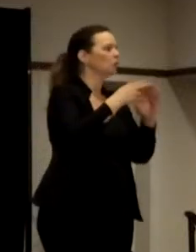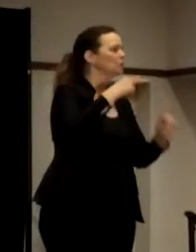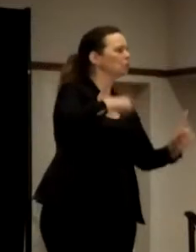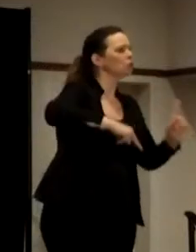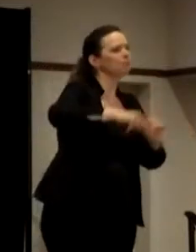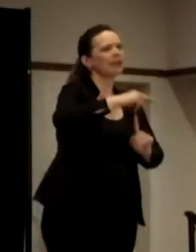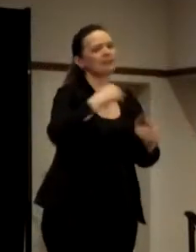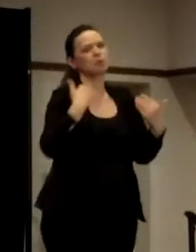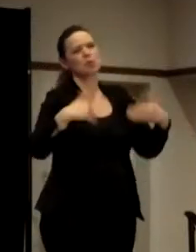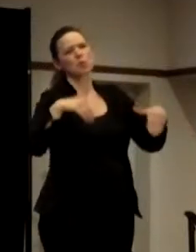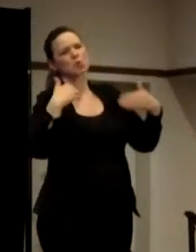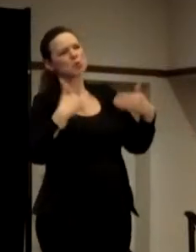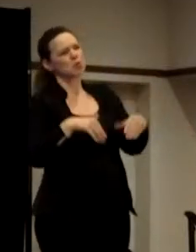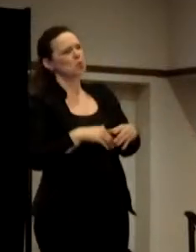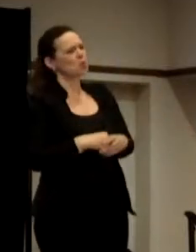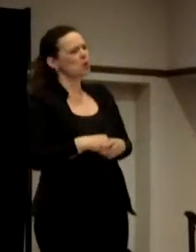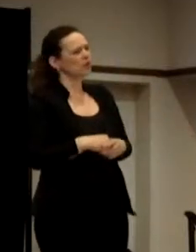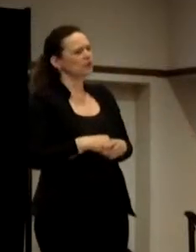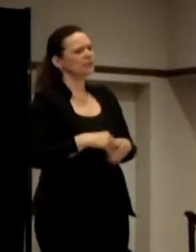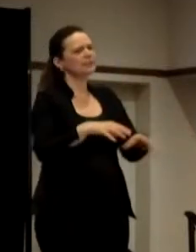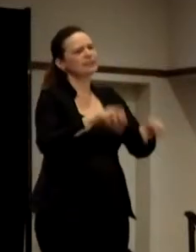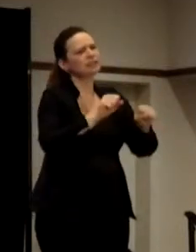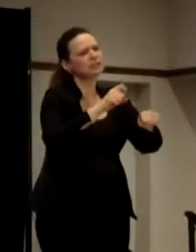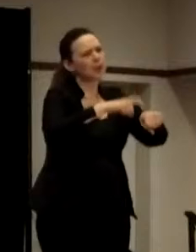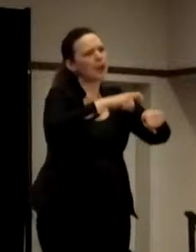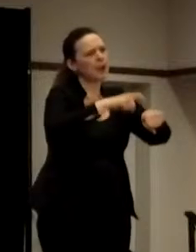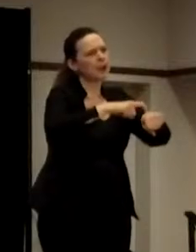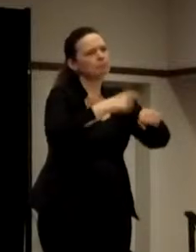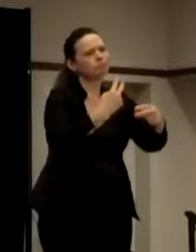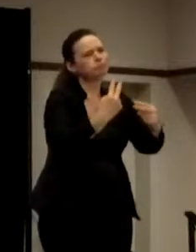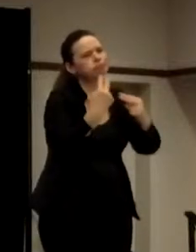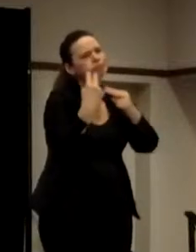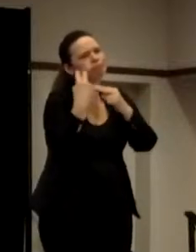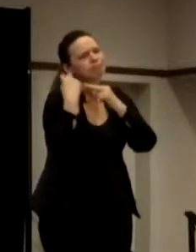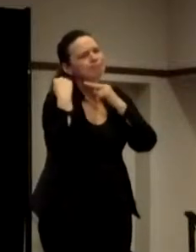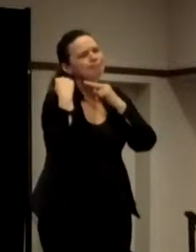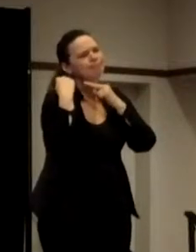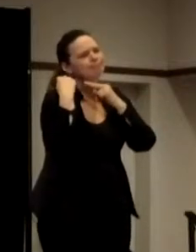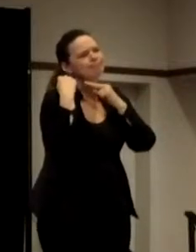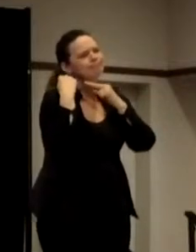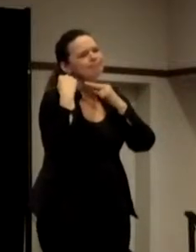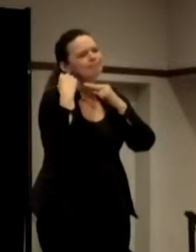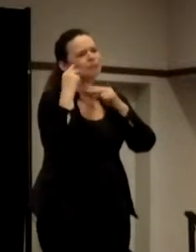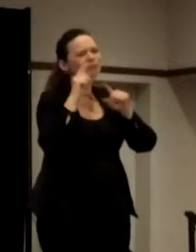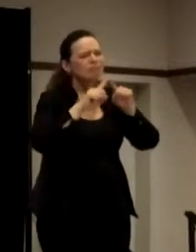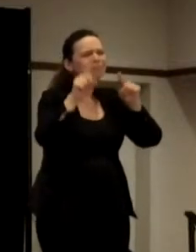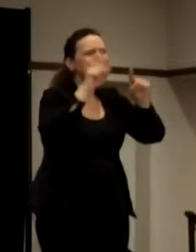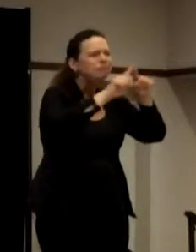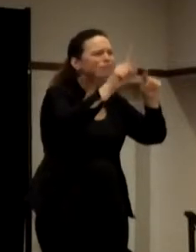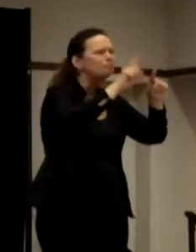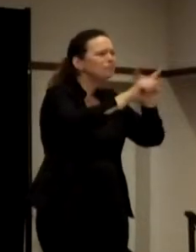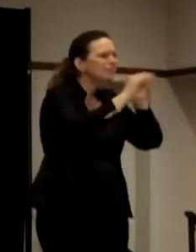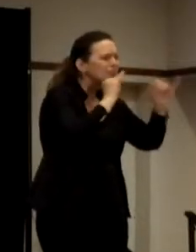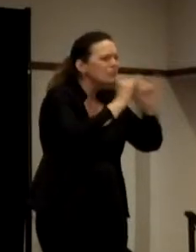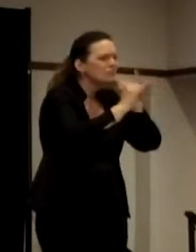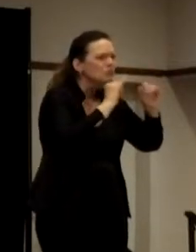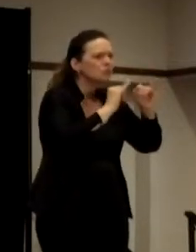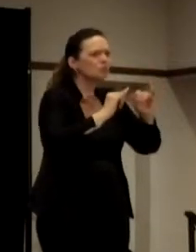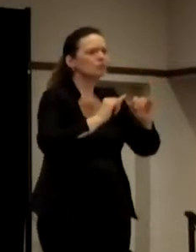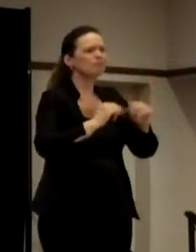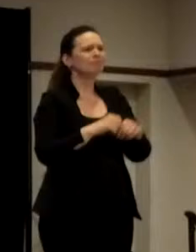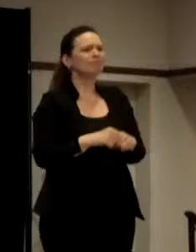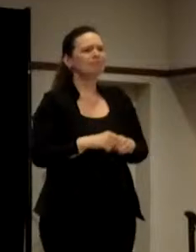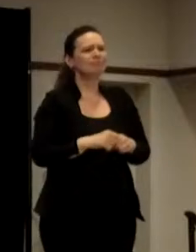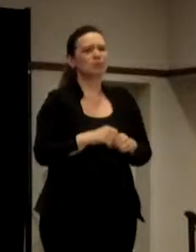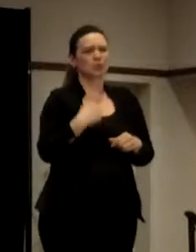you take some time to reflect, and we're talking about it, right, in different interviews, and we'll have to relive it all through a lot of